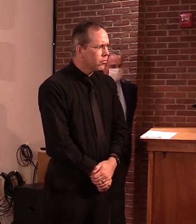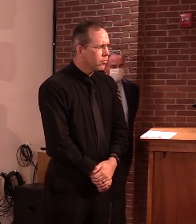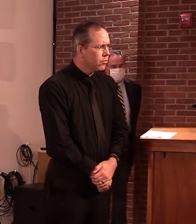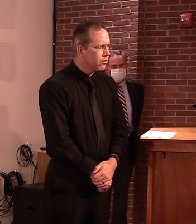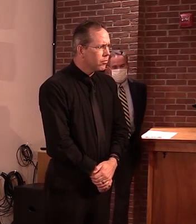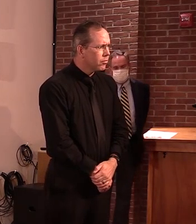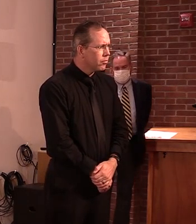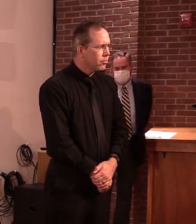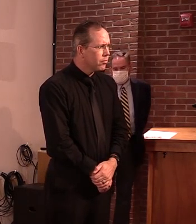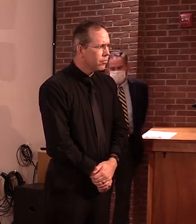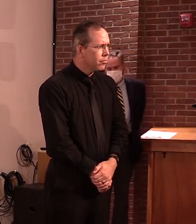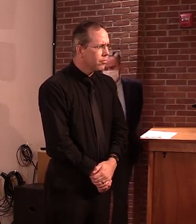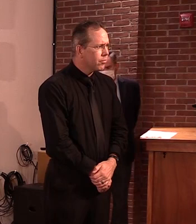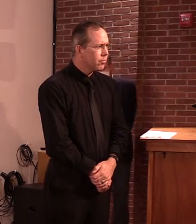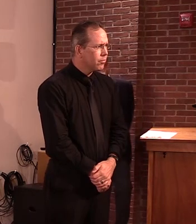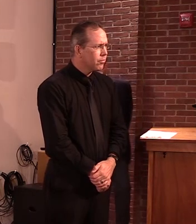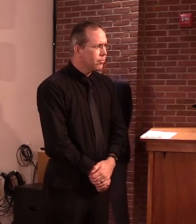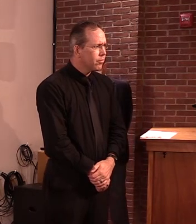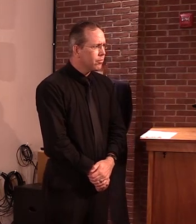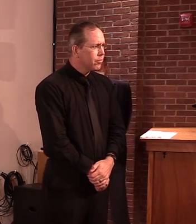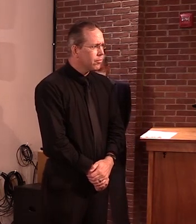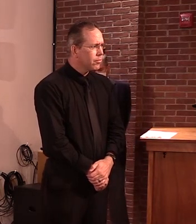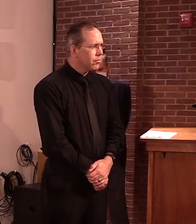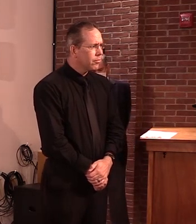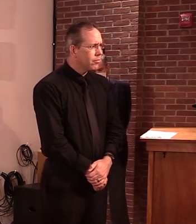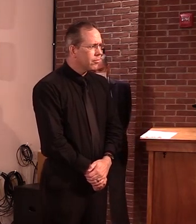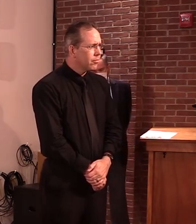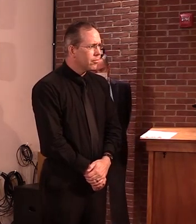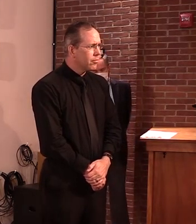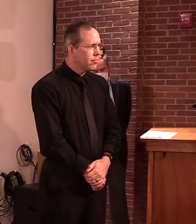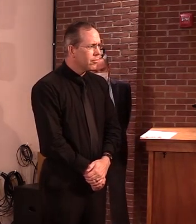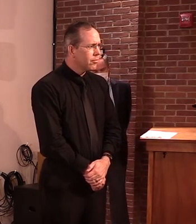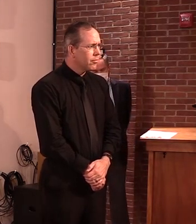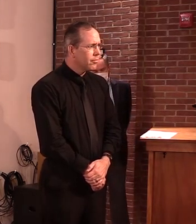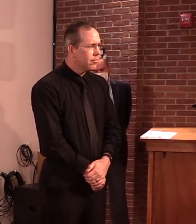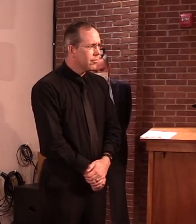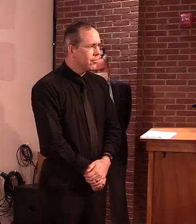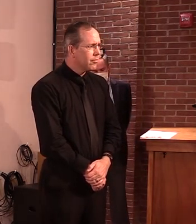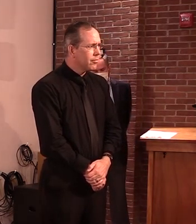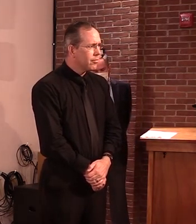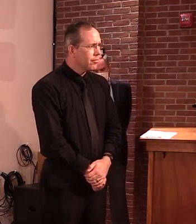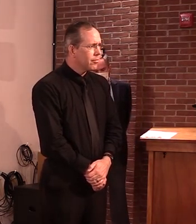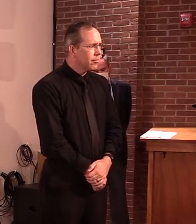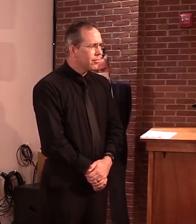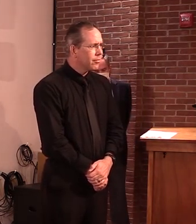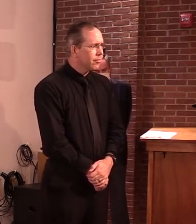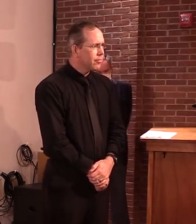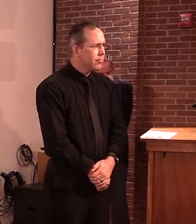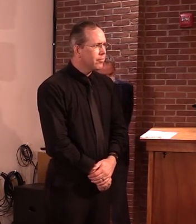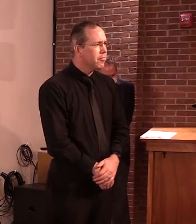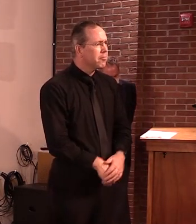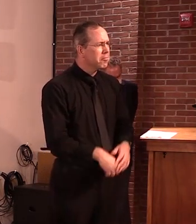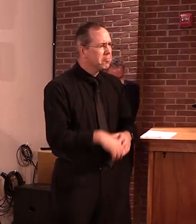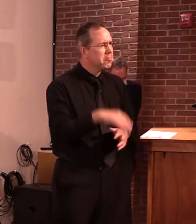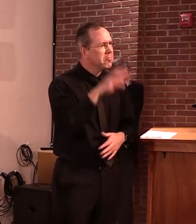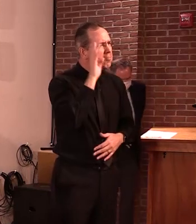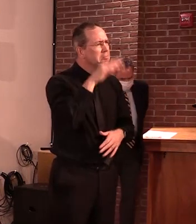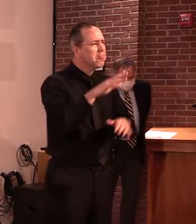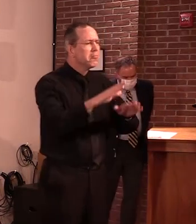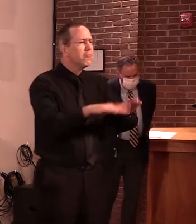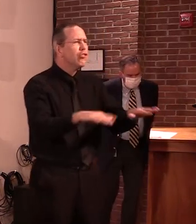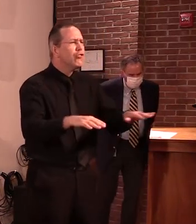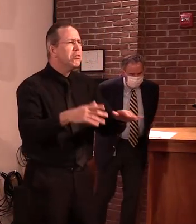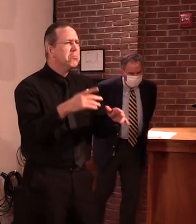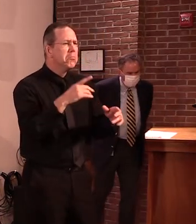would probably fall into the COVID high-risk categories. How do you protect them? And then secondly, assuming